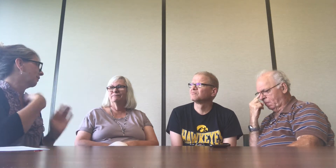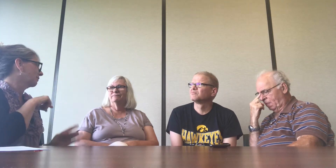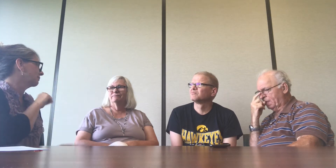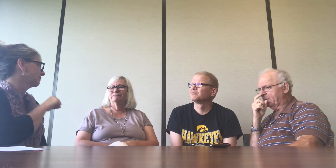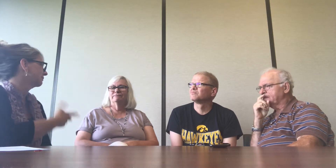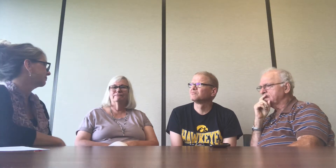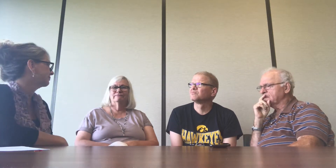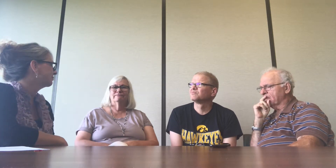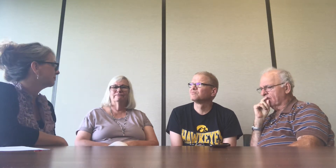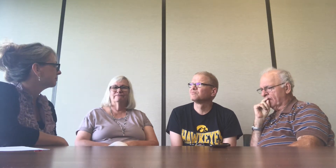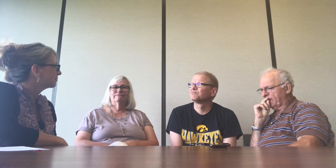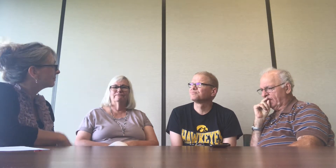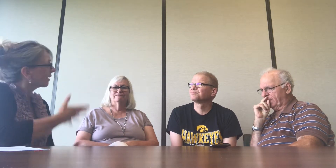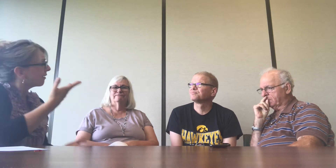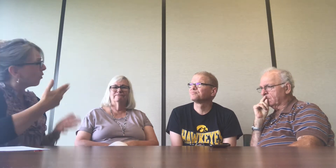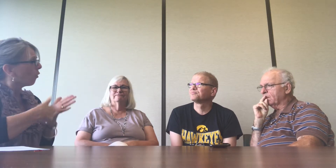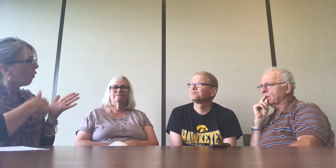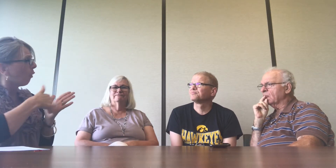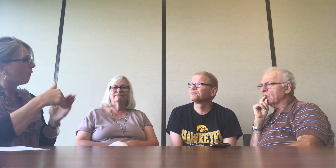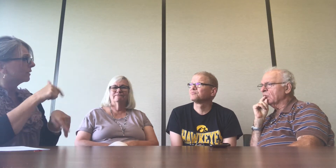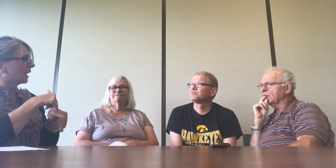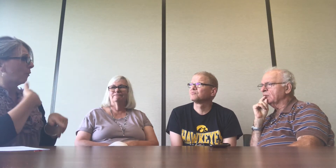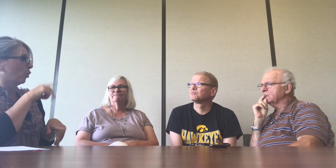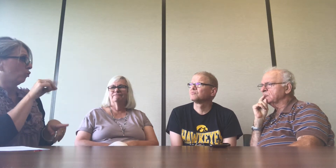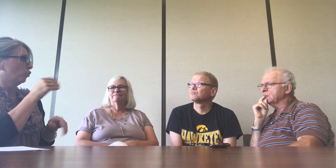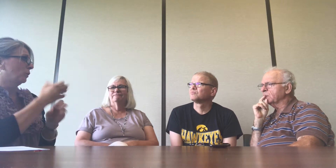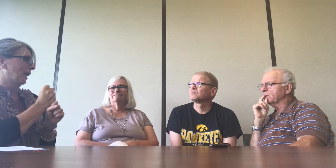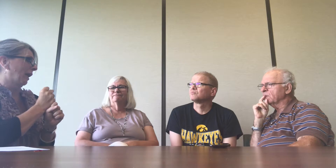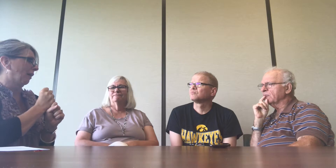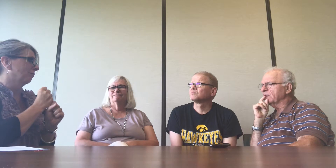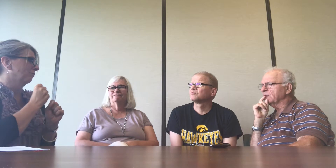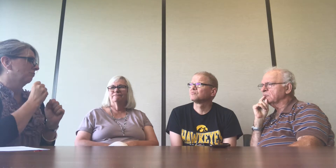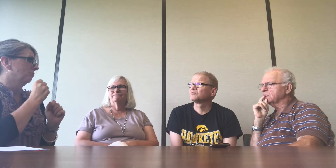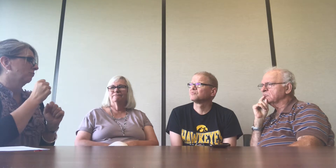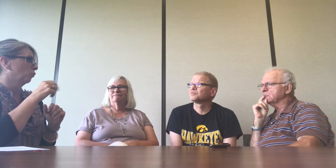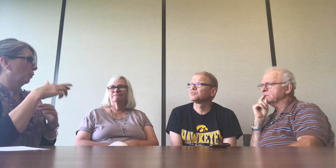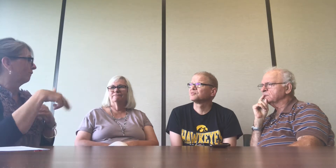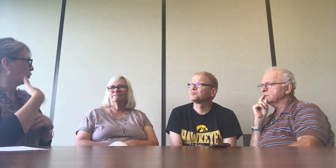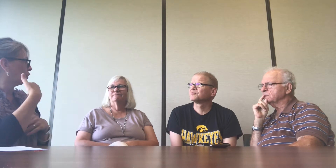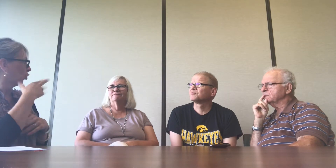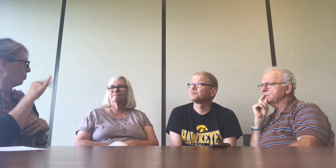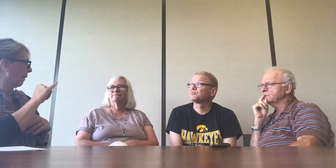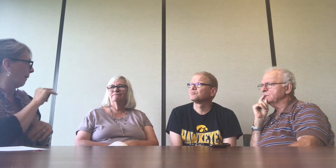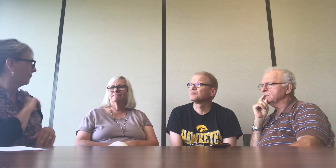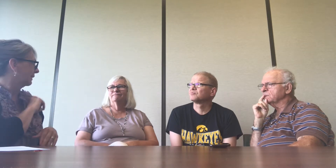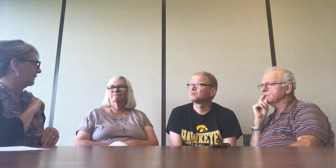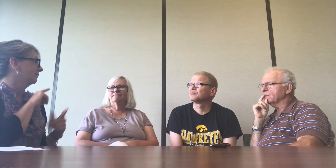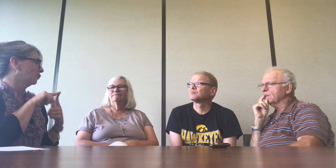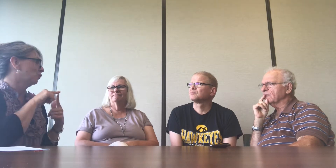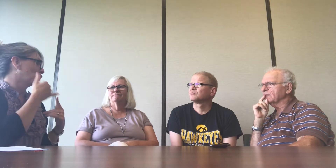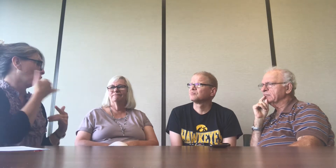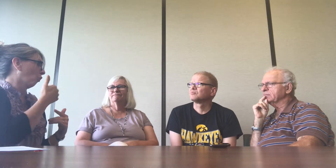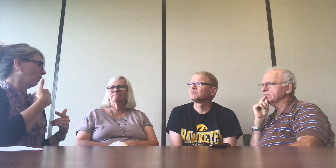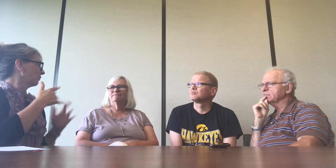or sexual assault situation, they're supposed to contact us. Often we get referrals from the